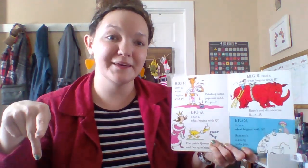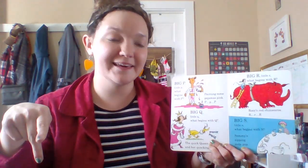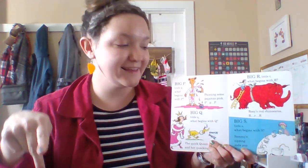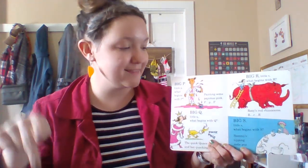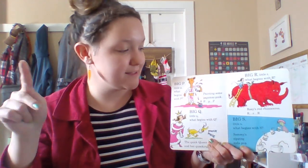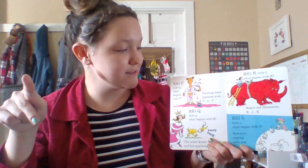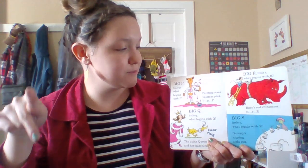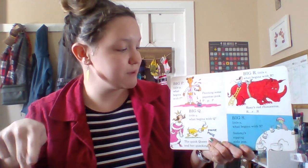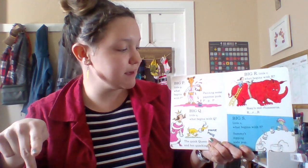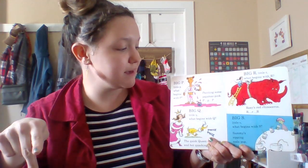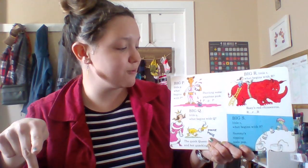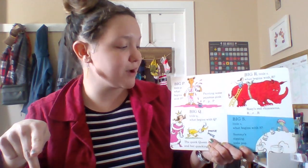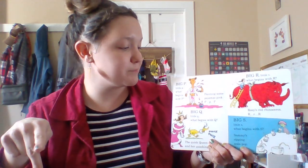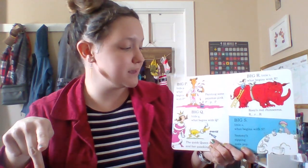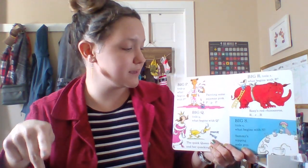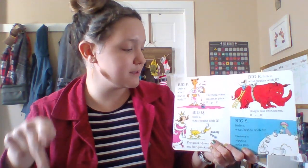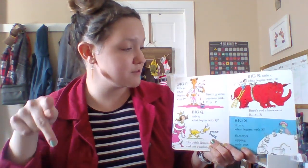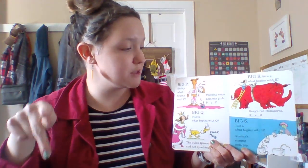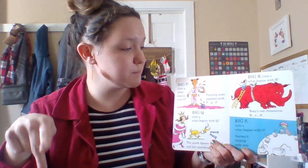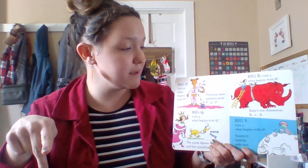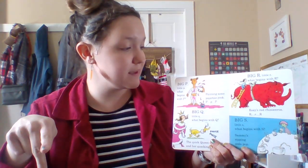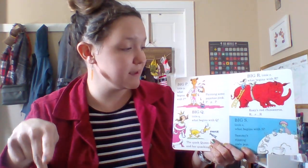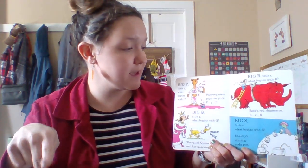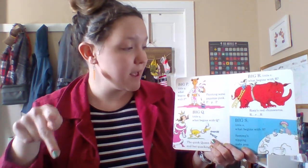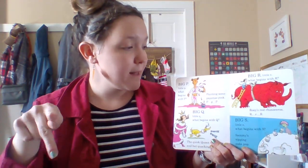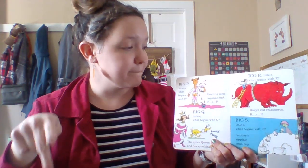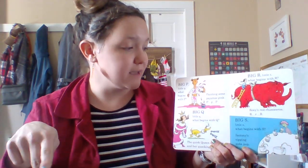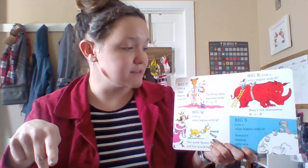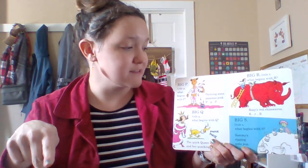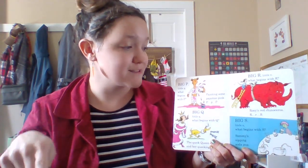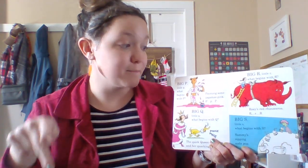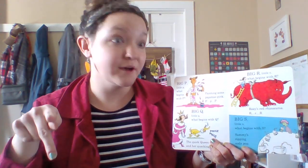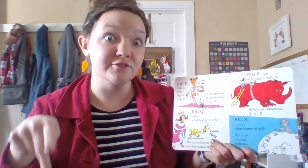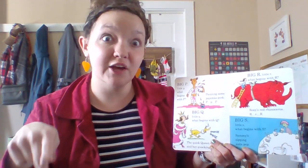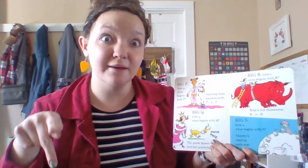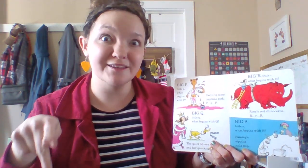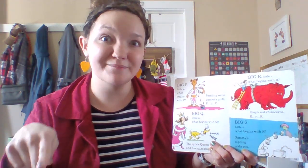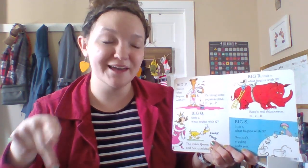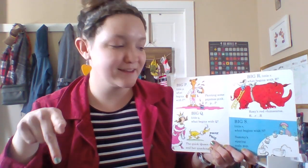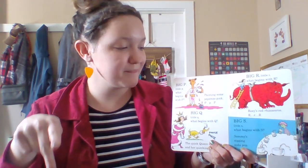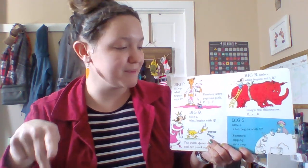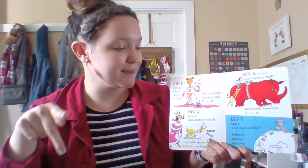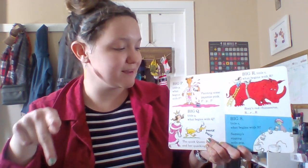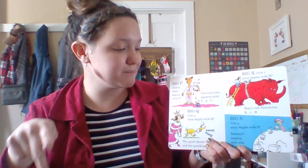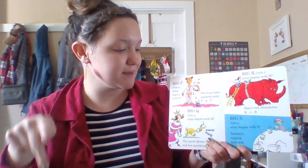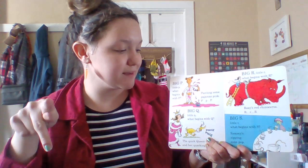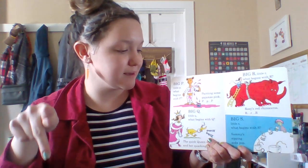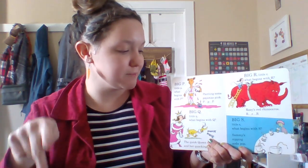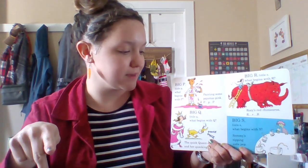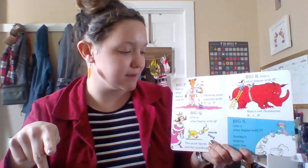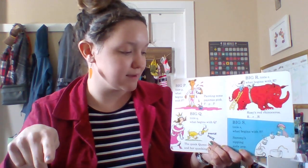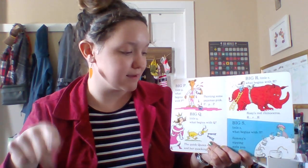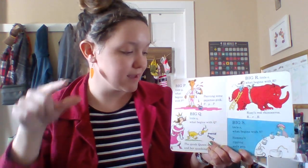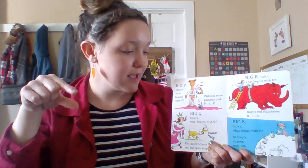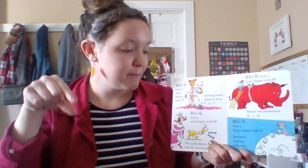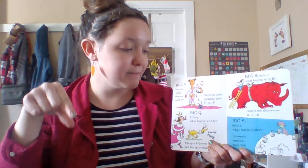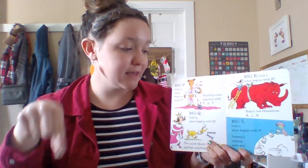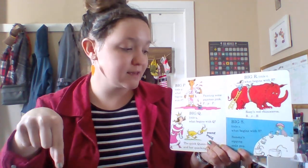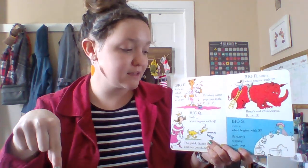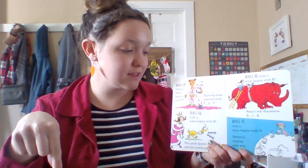P, little P, what begins with P? Painting some pajamas pink, P, P, P. Big